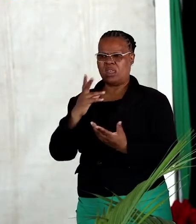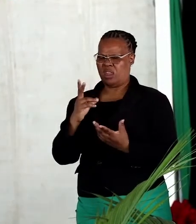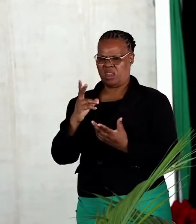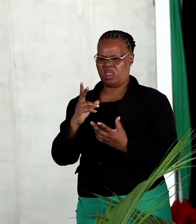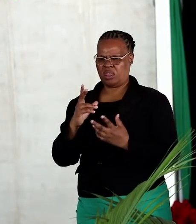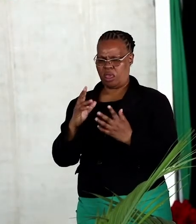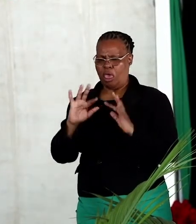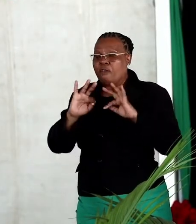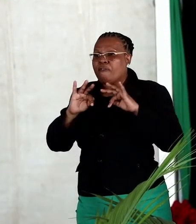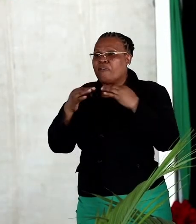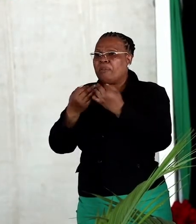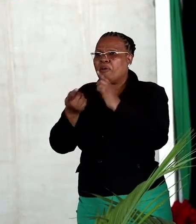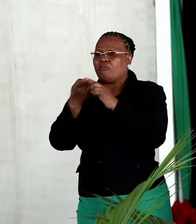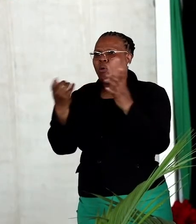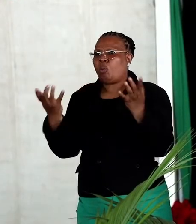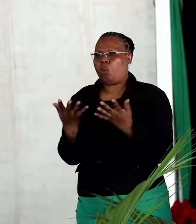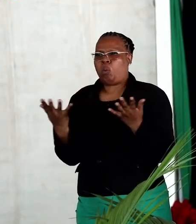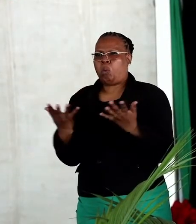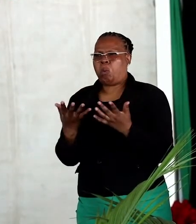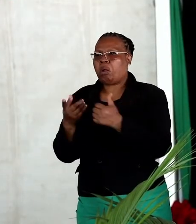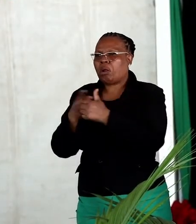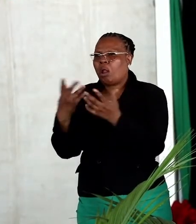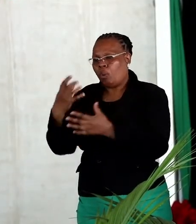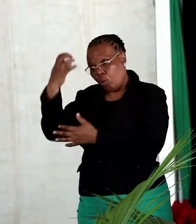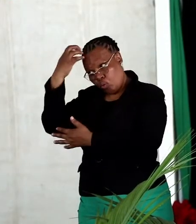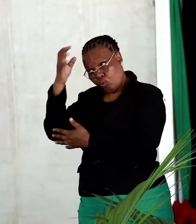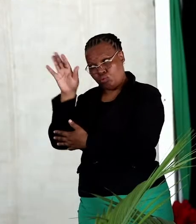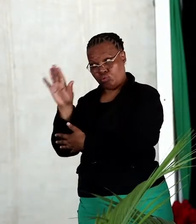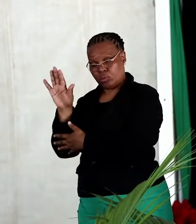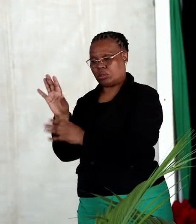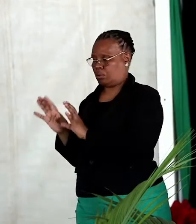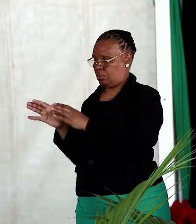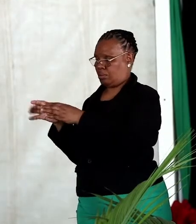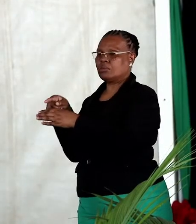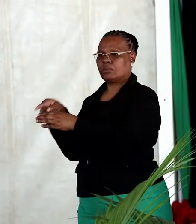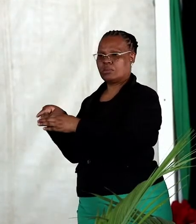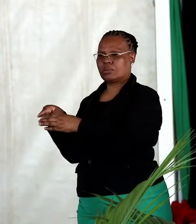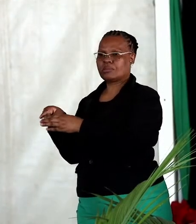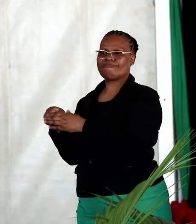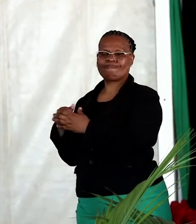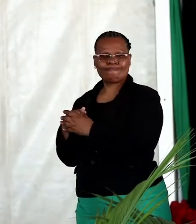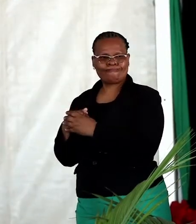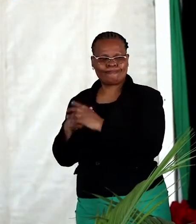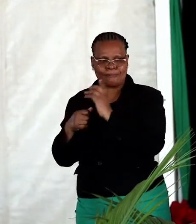bavelaphi. Uqala kwinkosi xa siyijonga kwelaphondo lakho MEC.